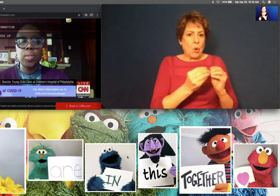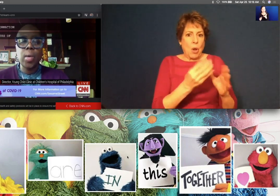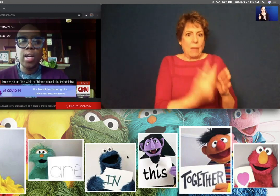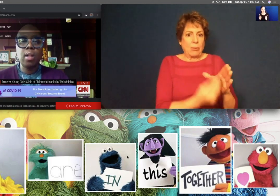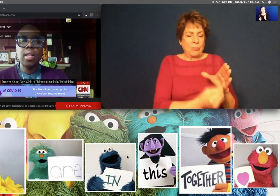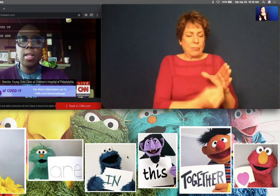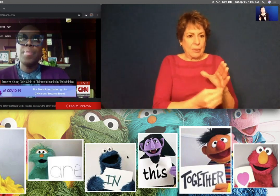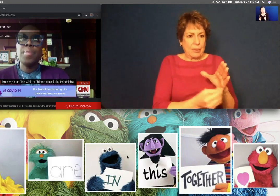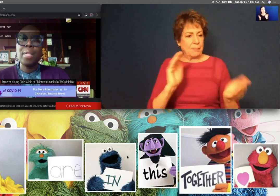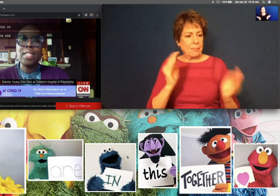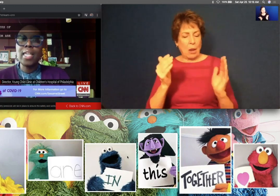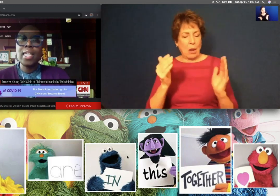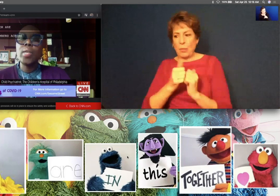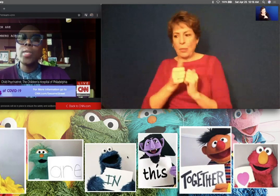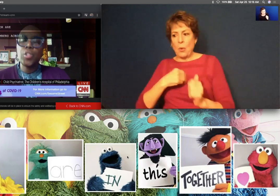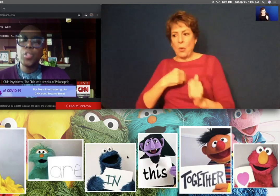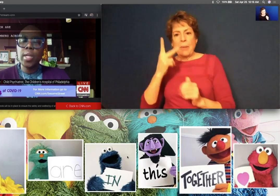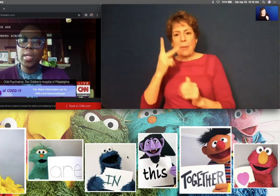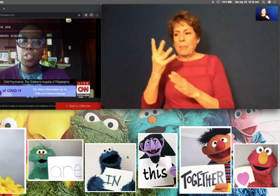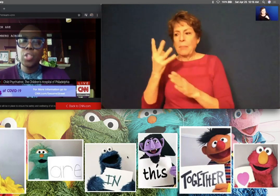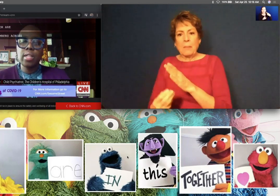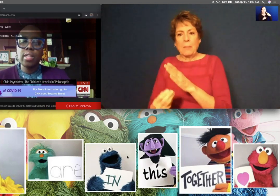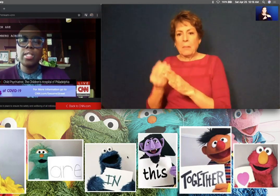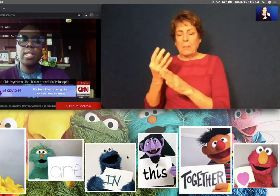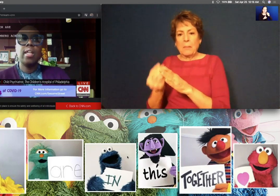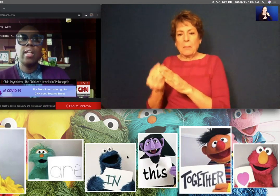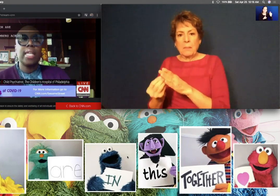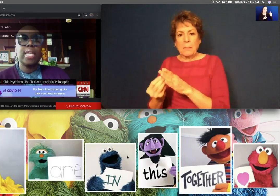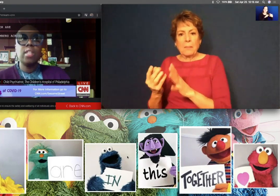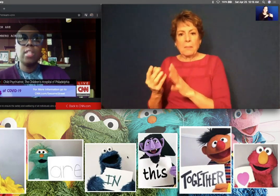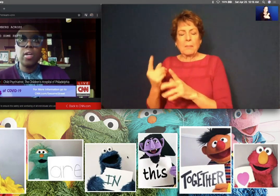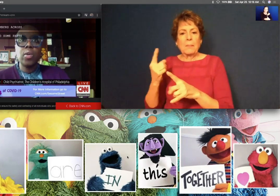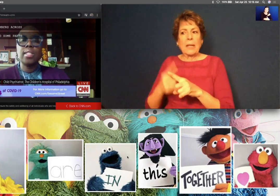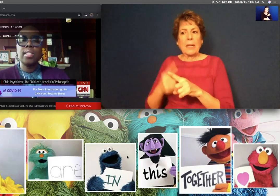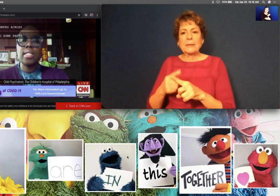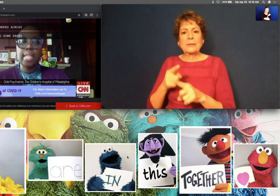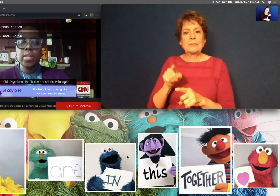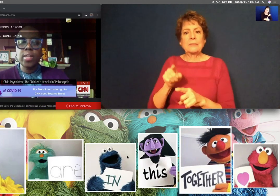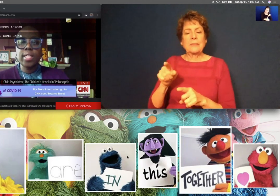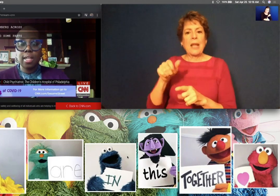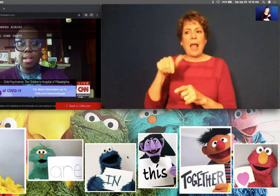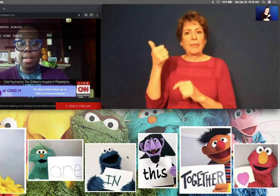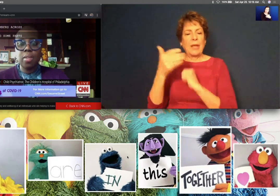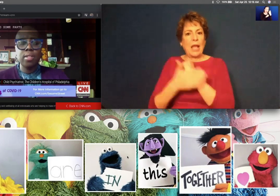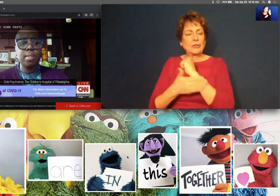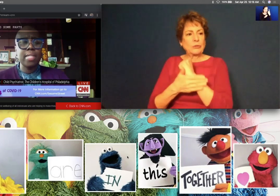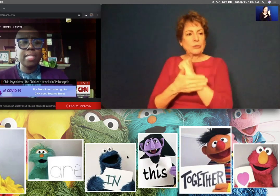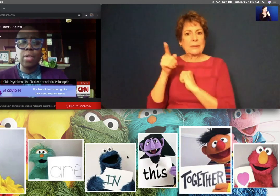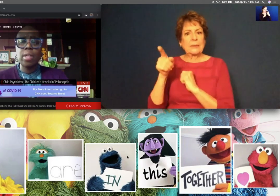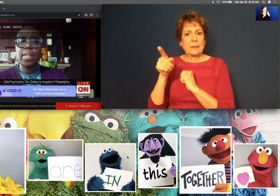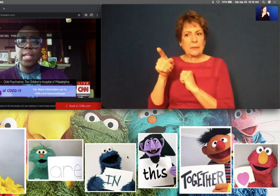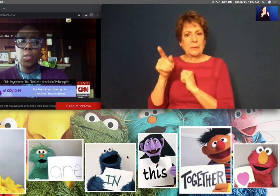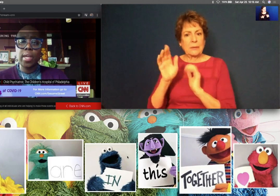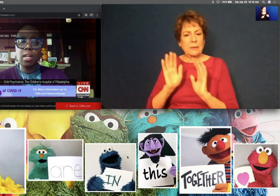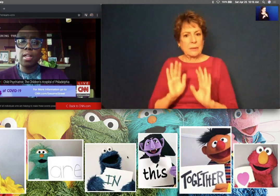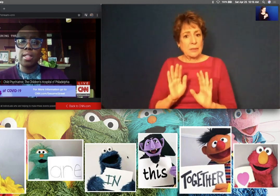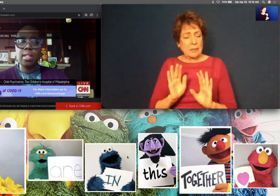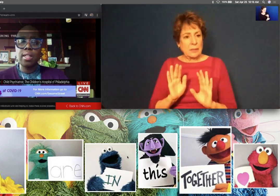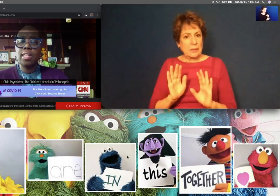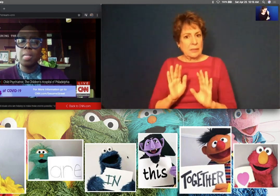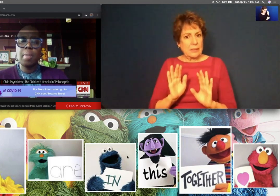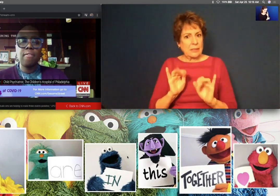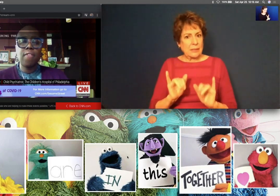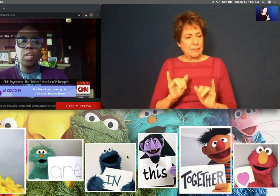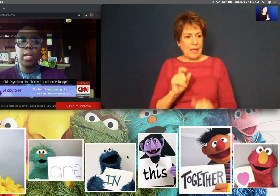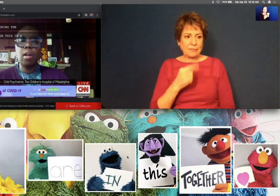as well. But it's again reassuring the child that even though this is a scary time and there are some scary things going on, that